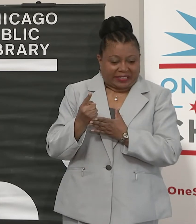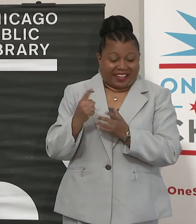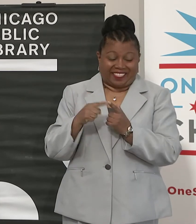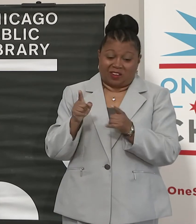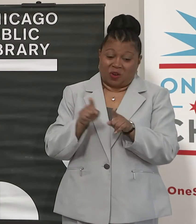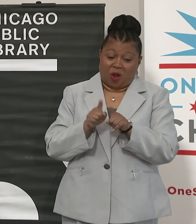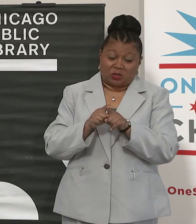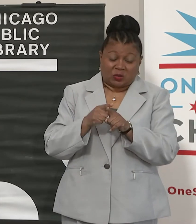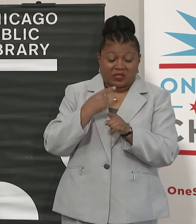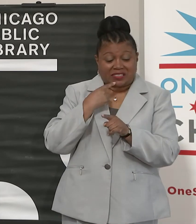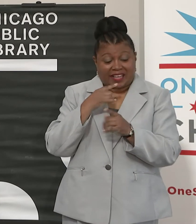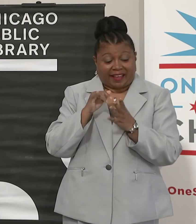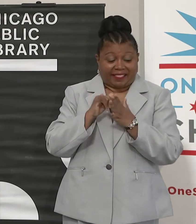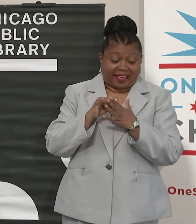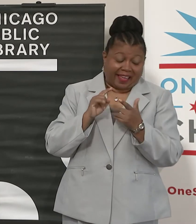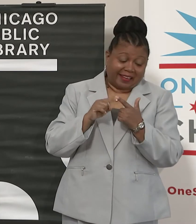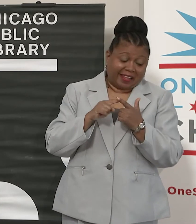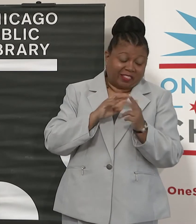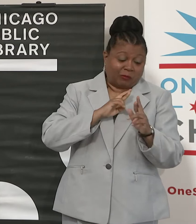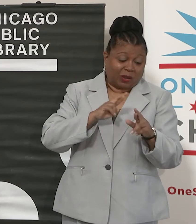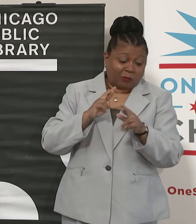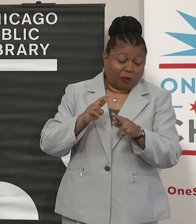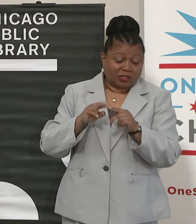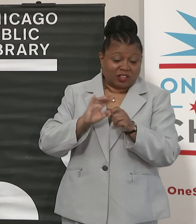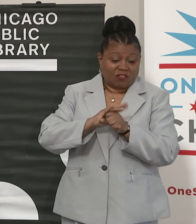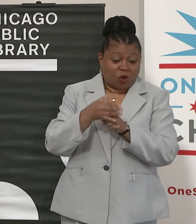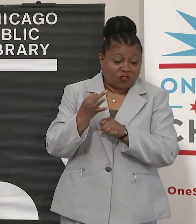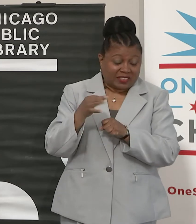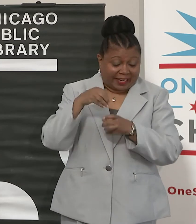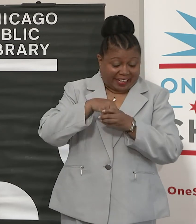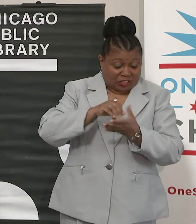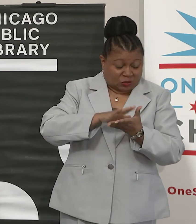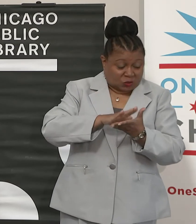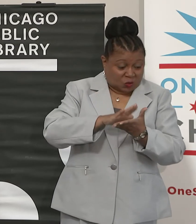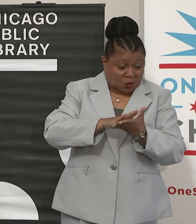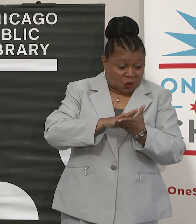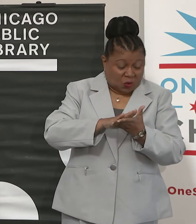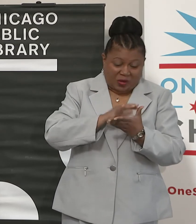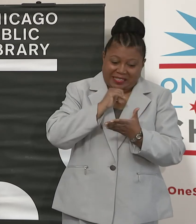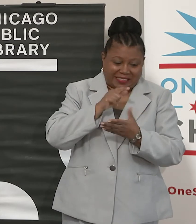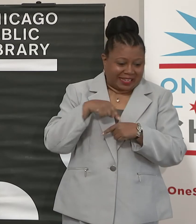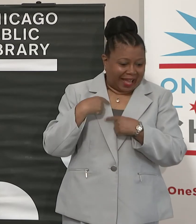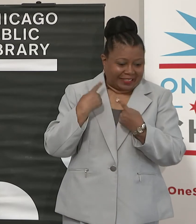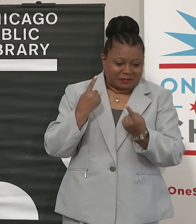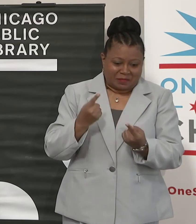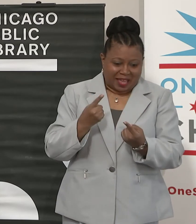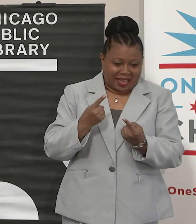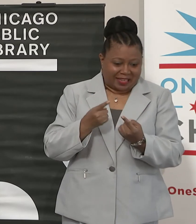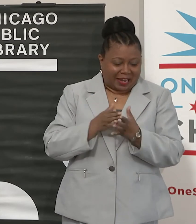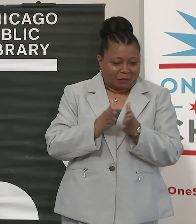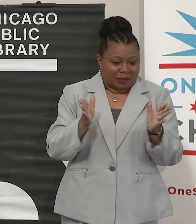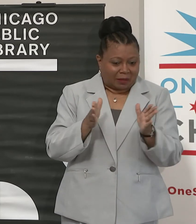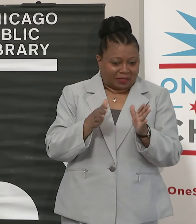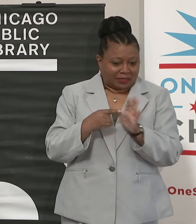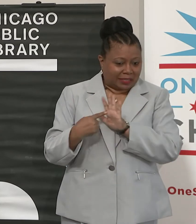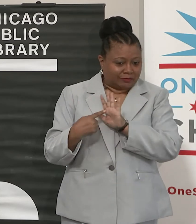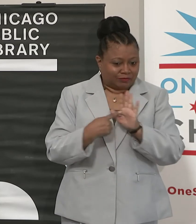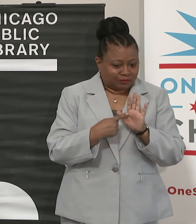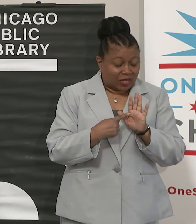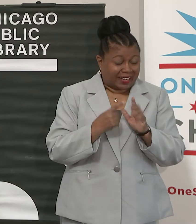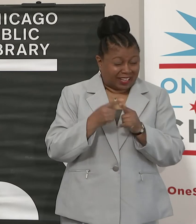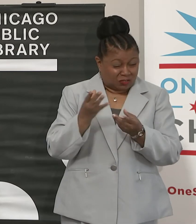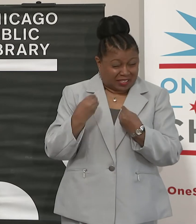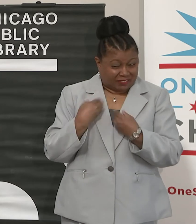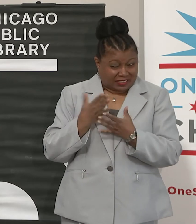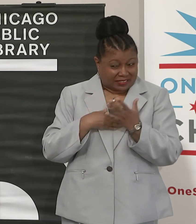are also saying that the reports of COVID in schools has not been publicly disclosed. Can